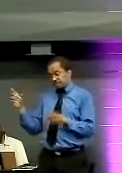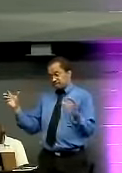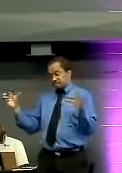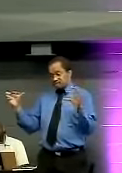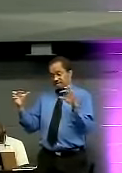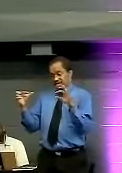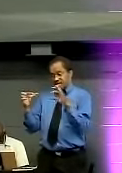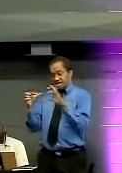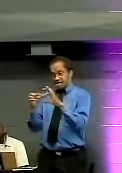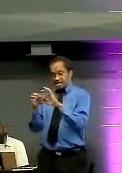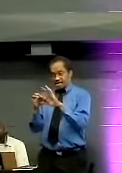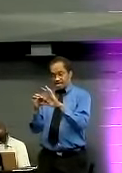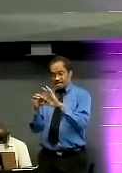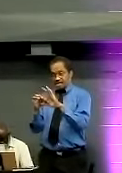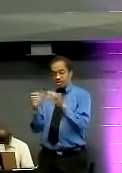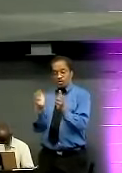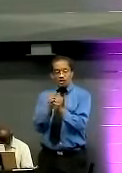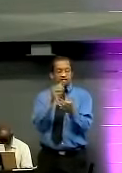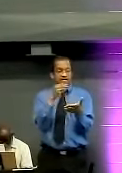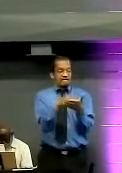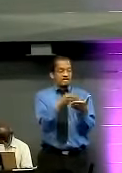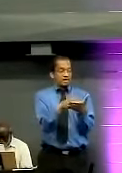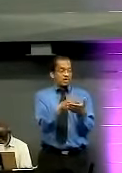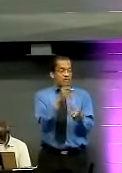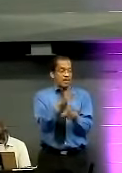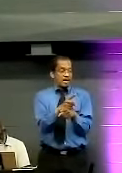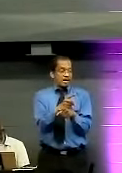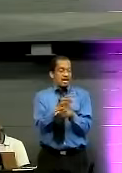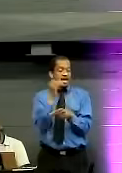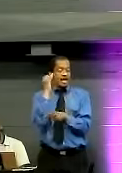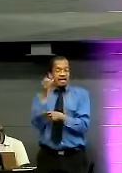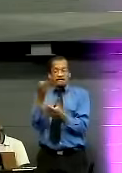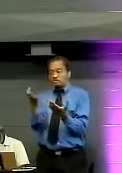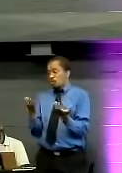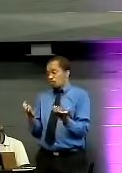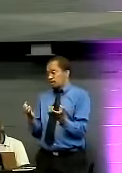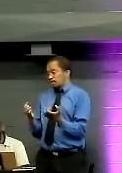connection through contribution, right? If you want to